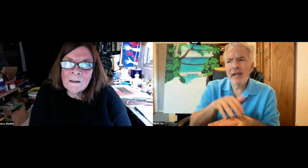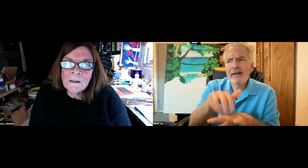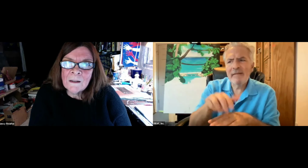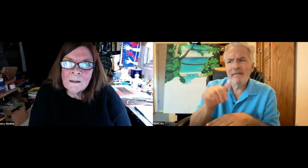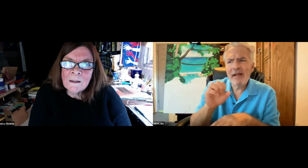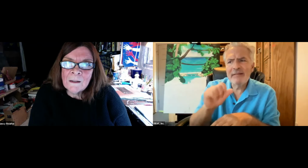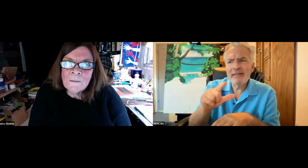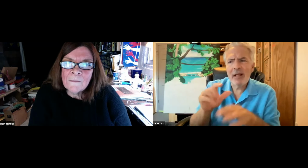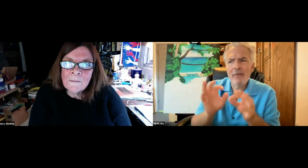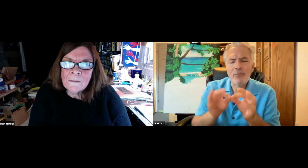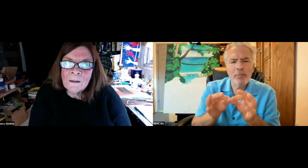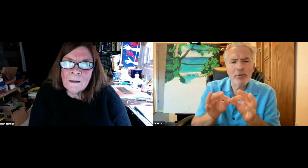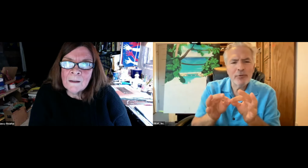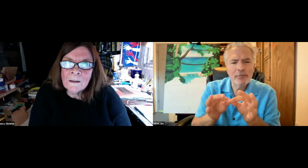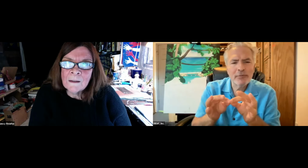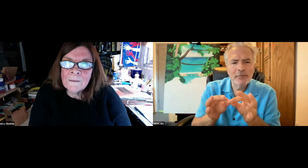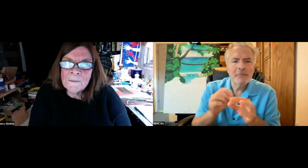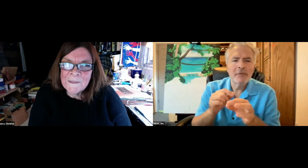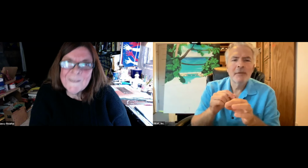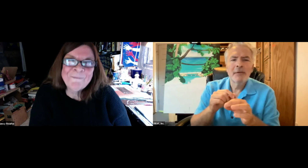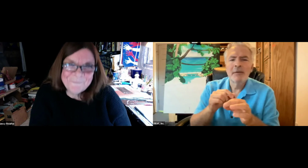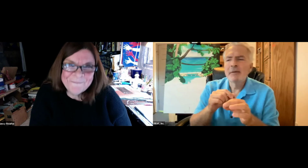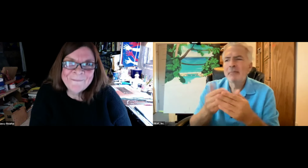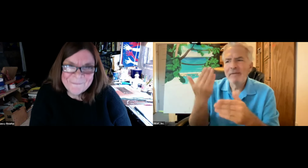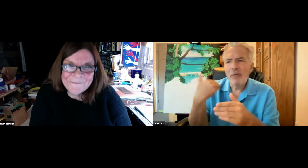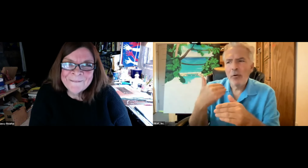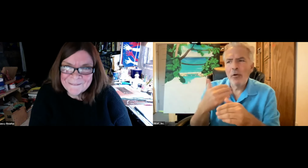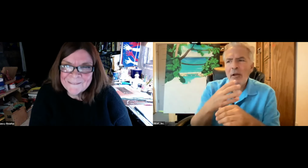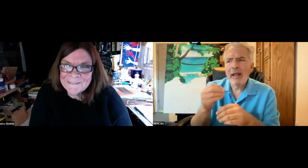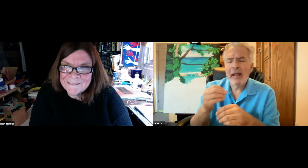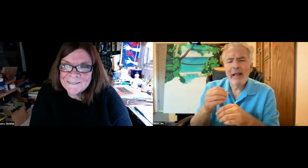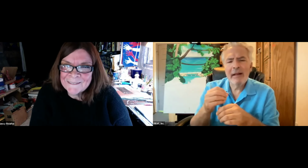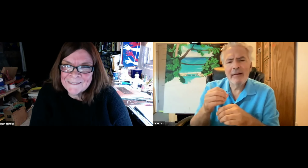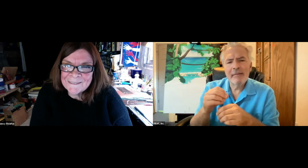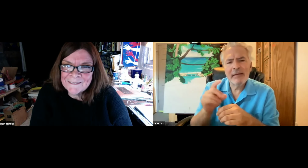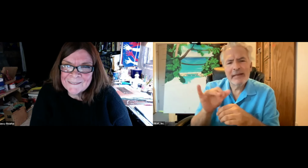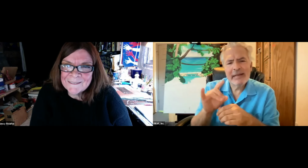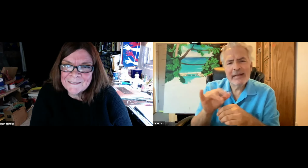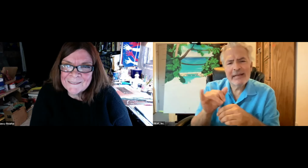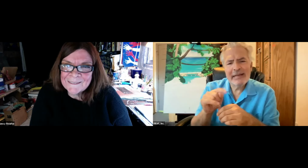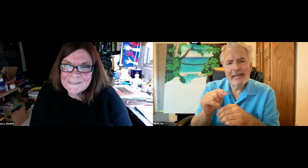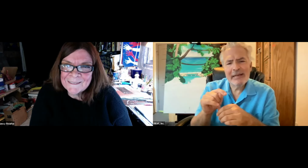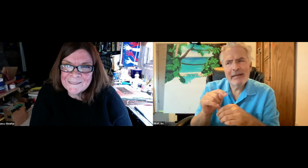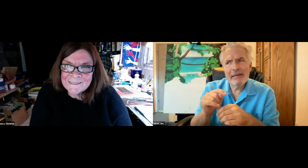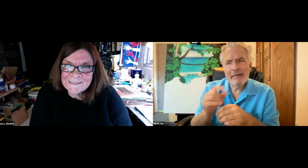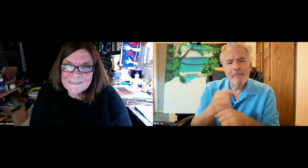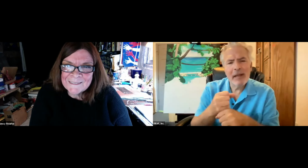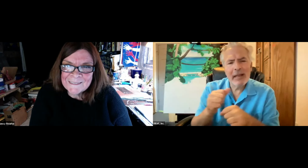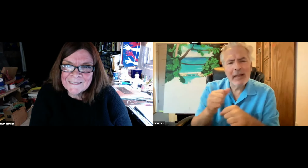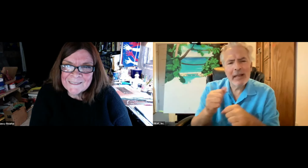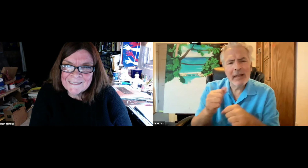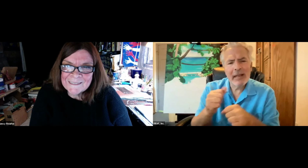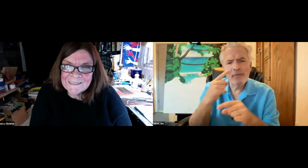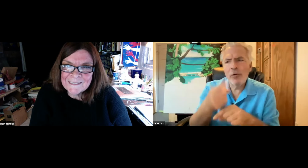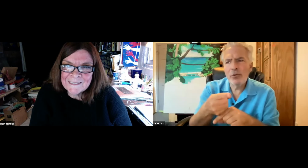to know if you've worked with native ASL interpreters in the past. And